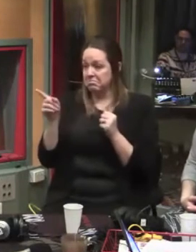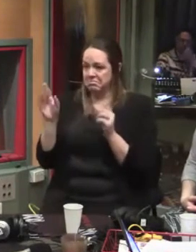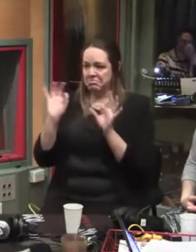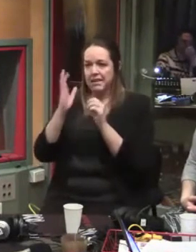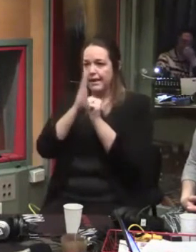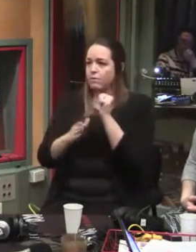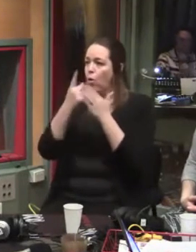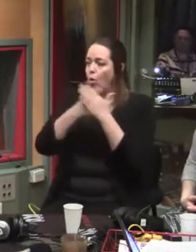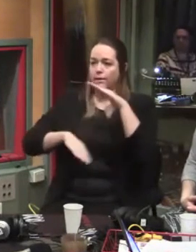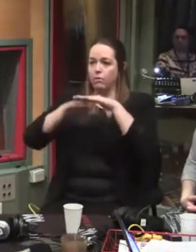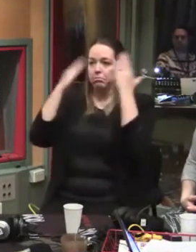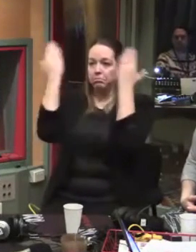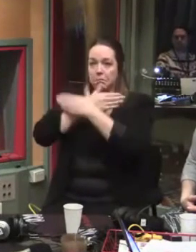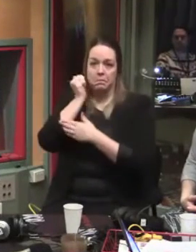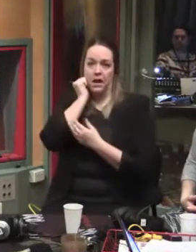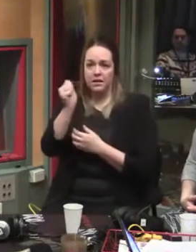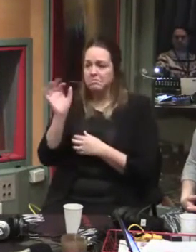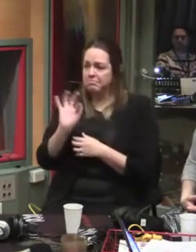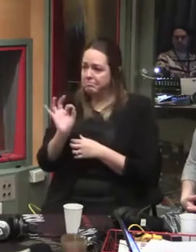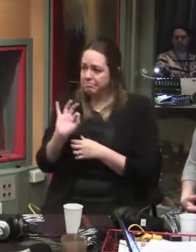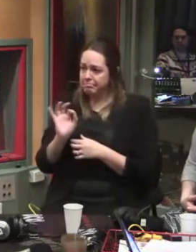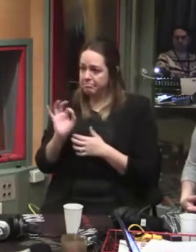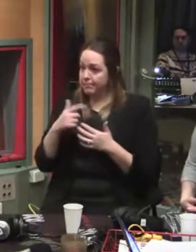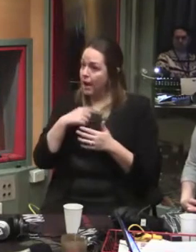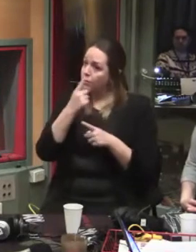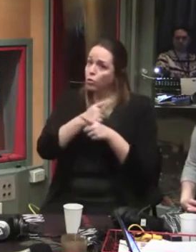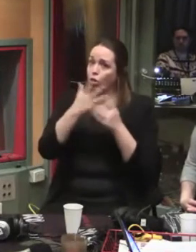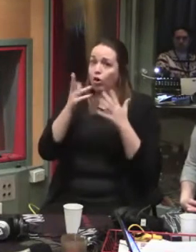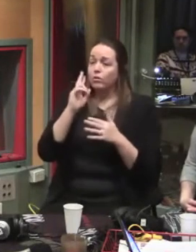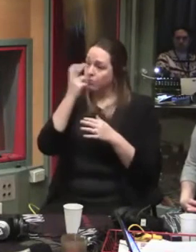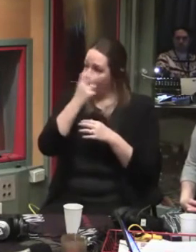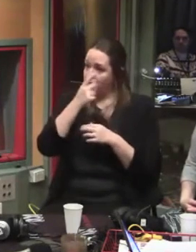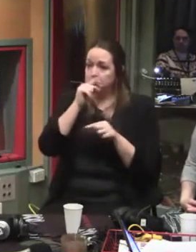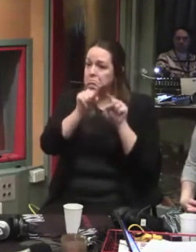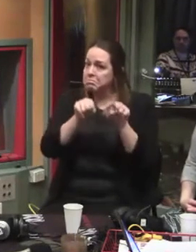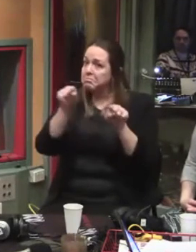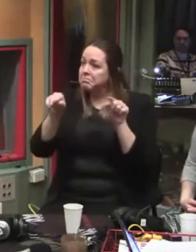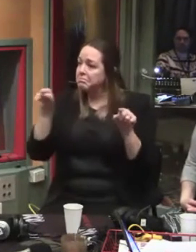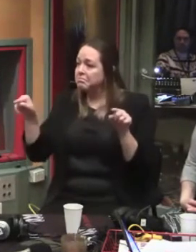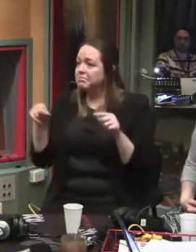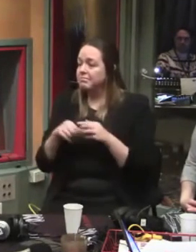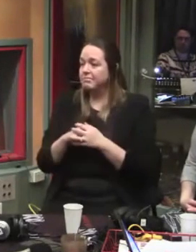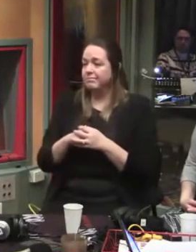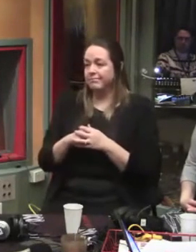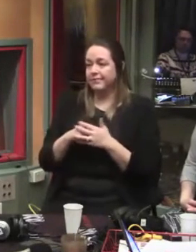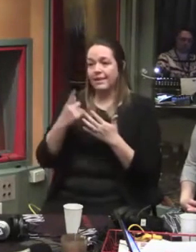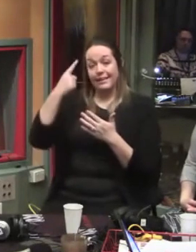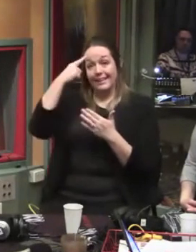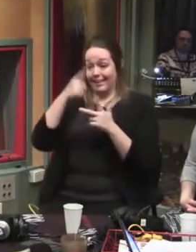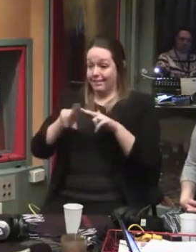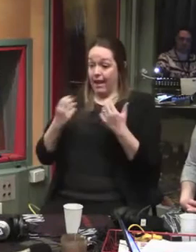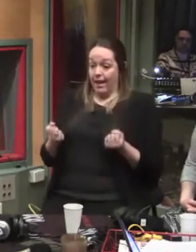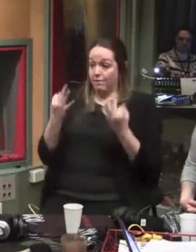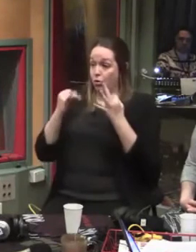who sees black or darkness, and I've chatted to a few about it. But I think that when you don't have a